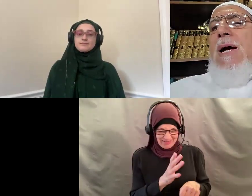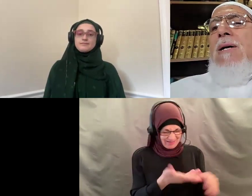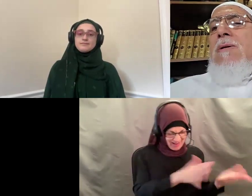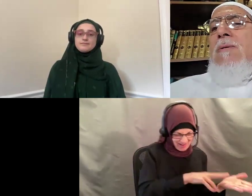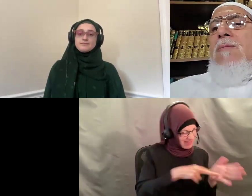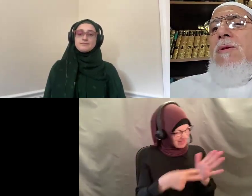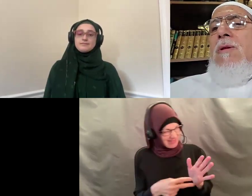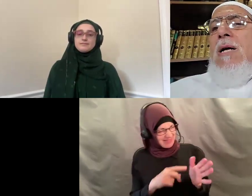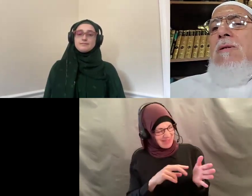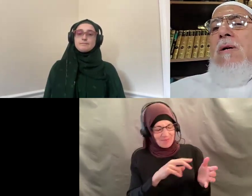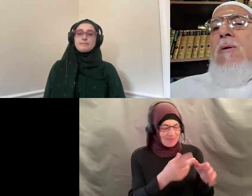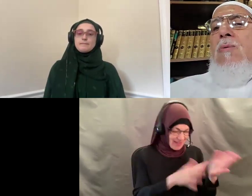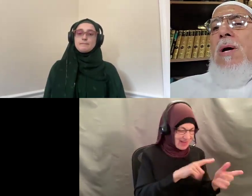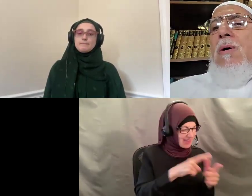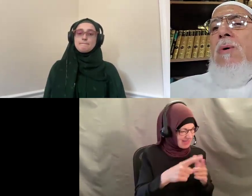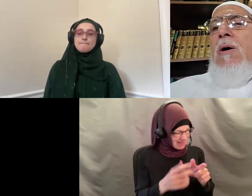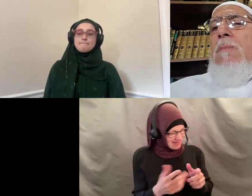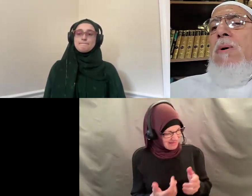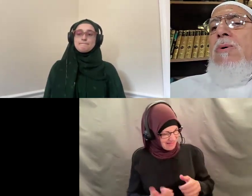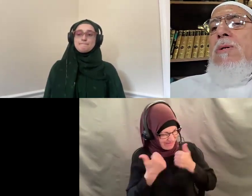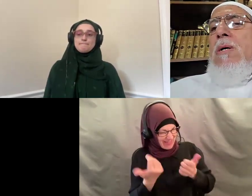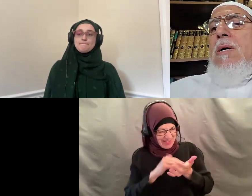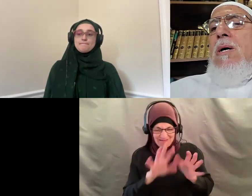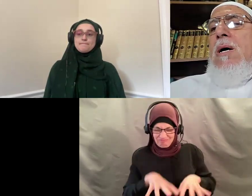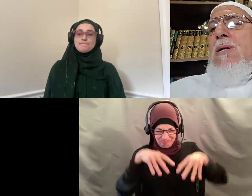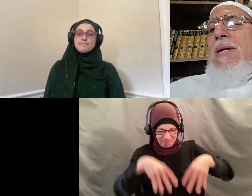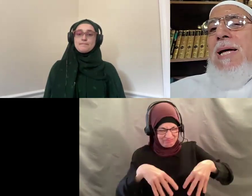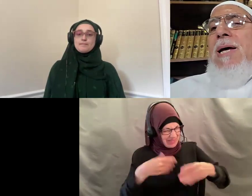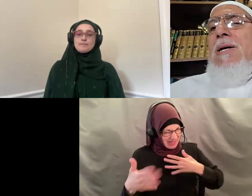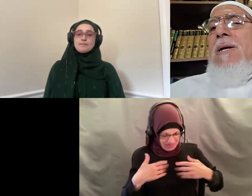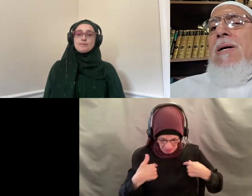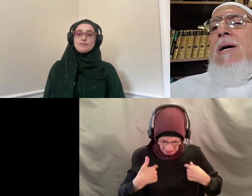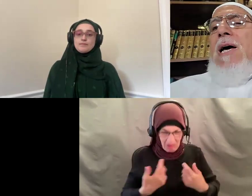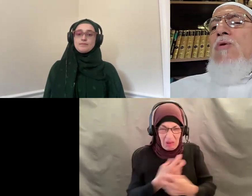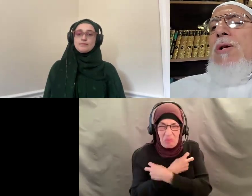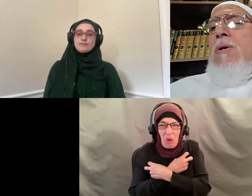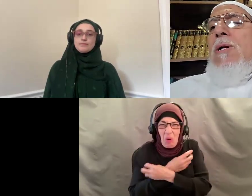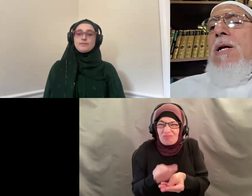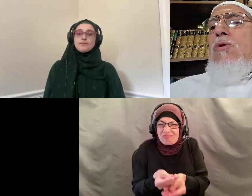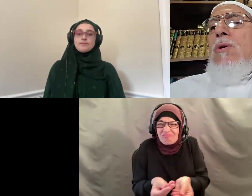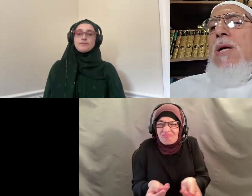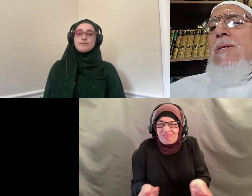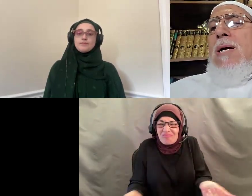the fact that our bones are decayed